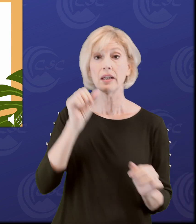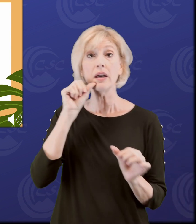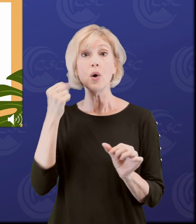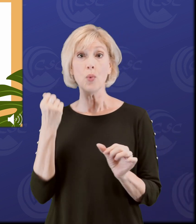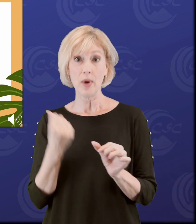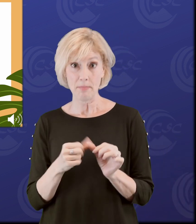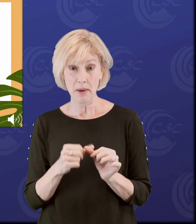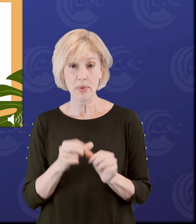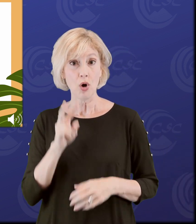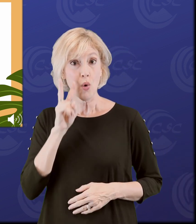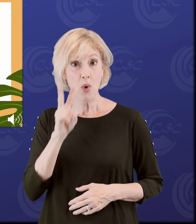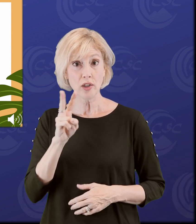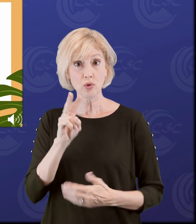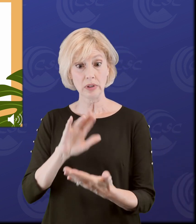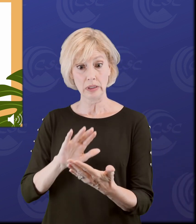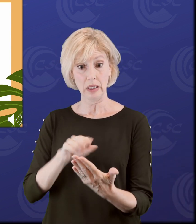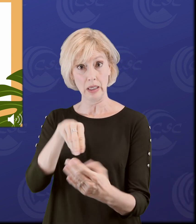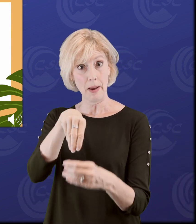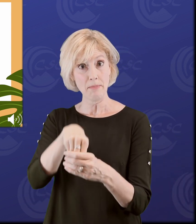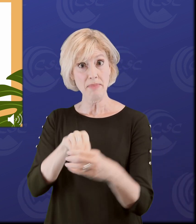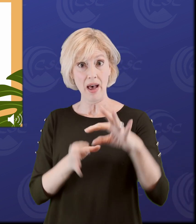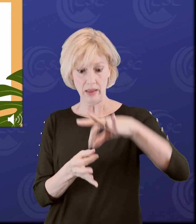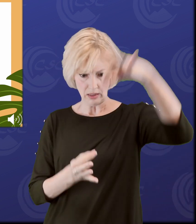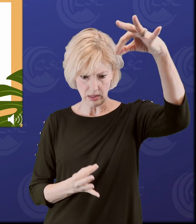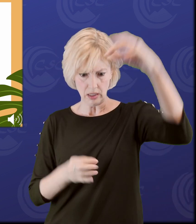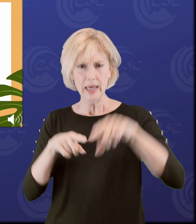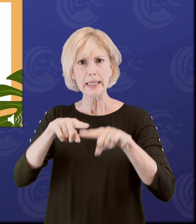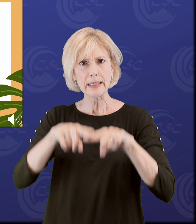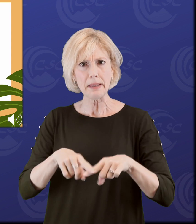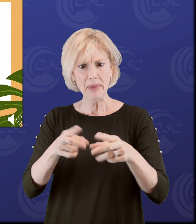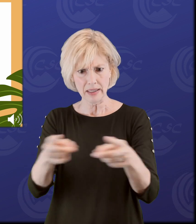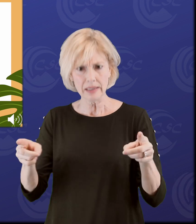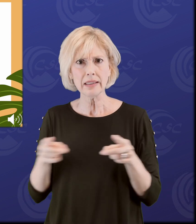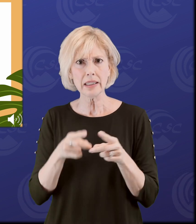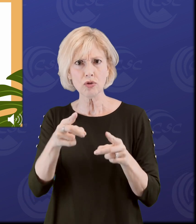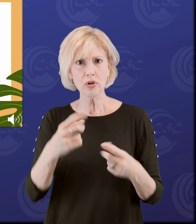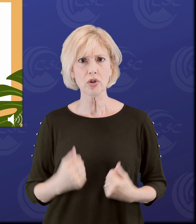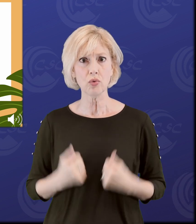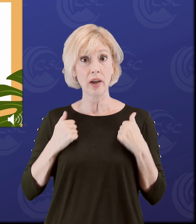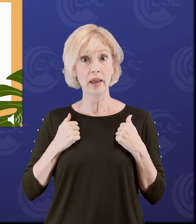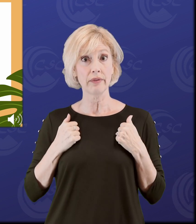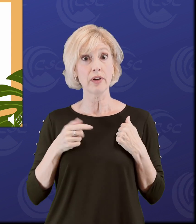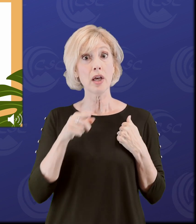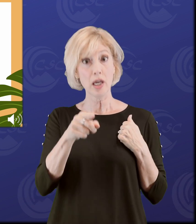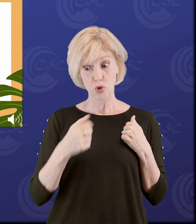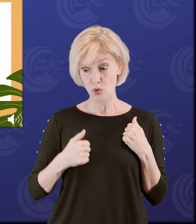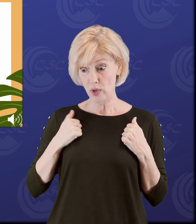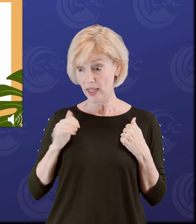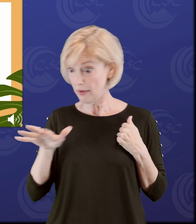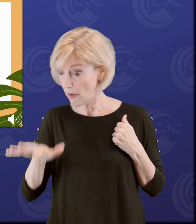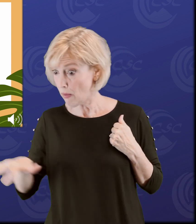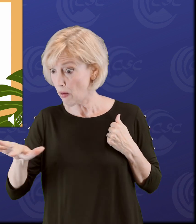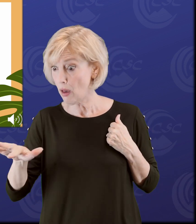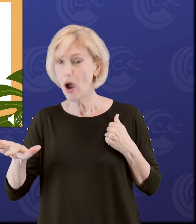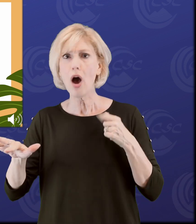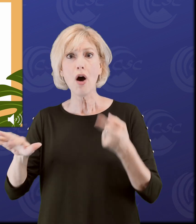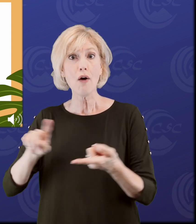on the district that you live in, so the candidates on your ballot may be different from someone who lives on another part of the island.